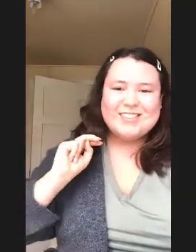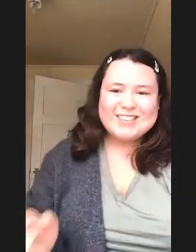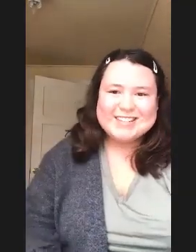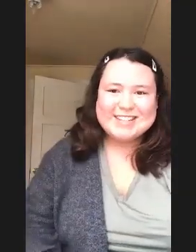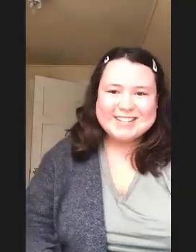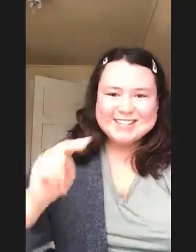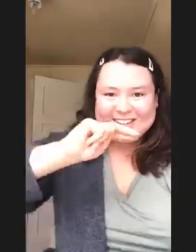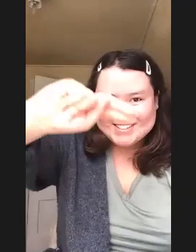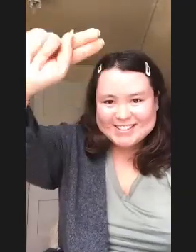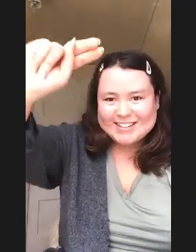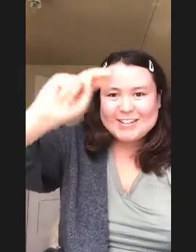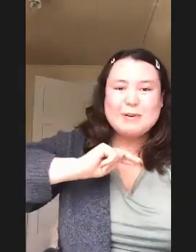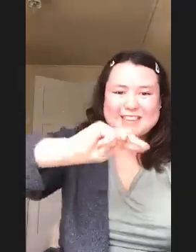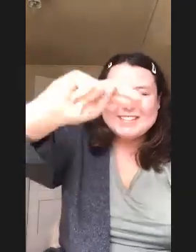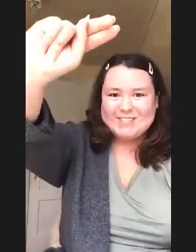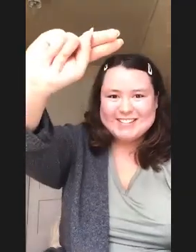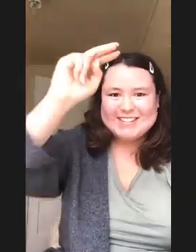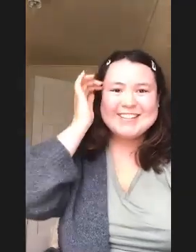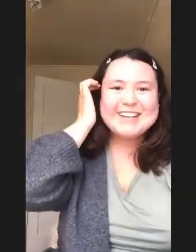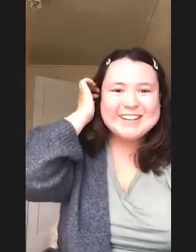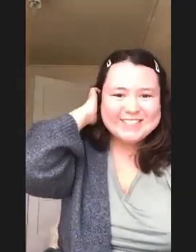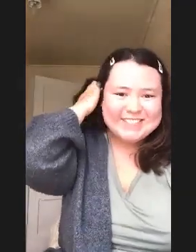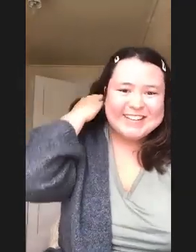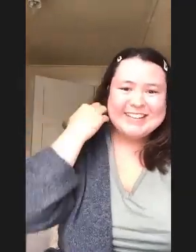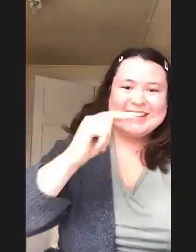the sentence says Arctic, but this is north. Yeah.